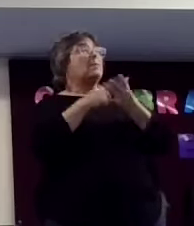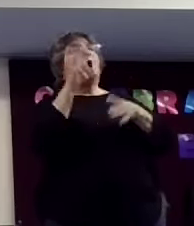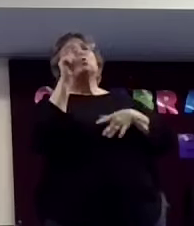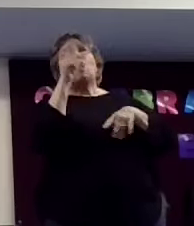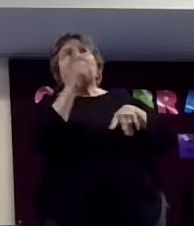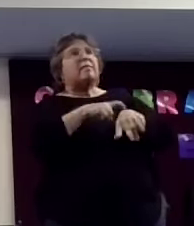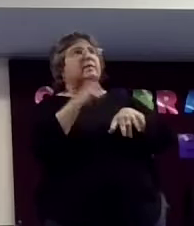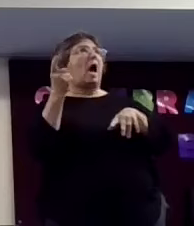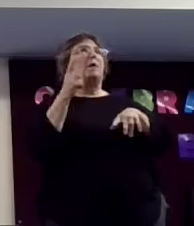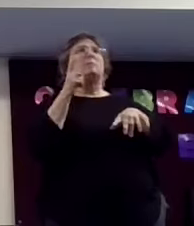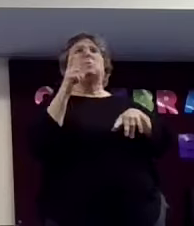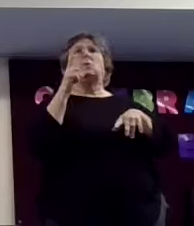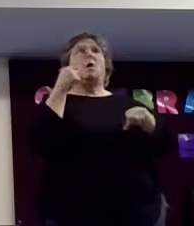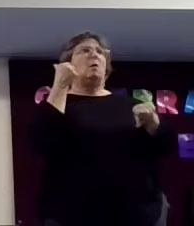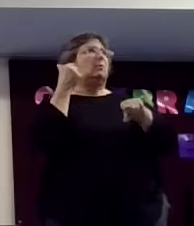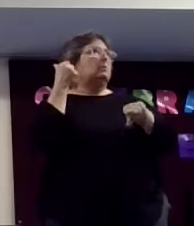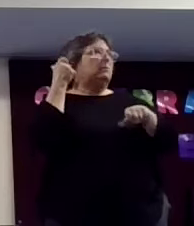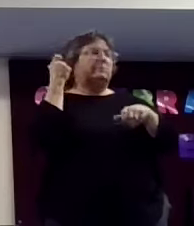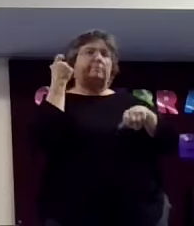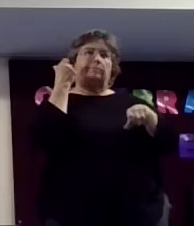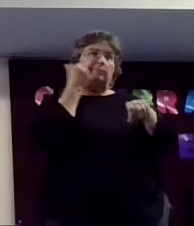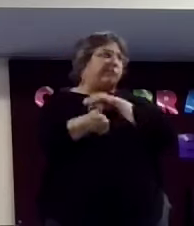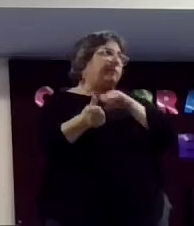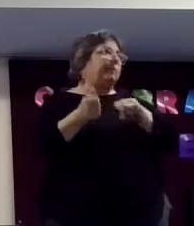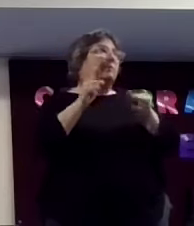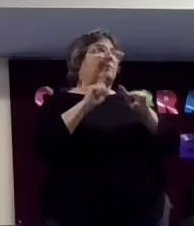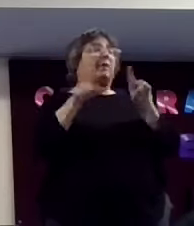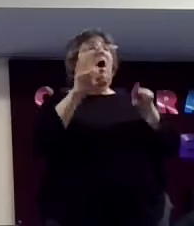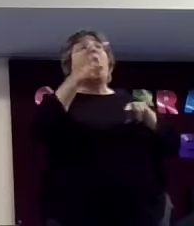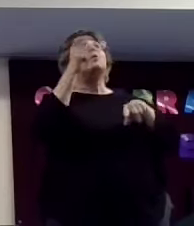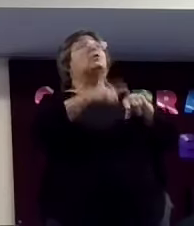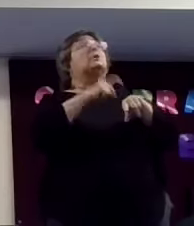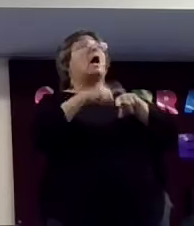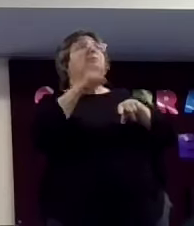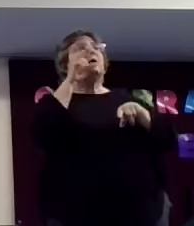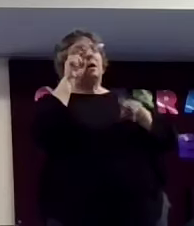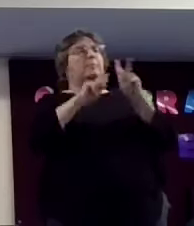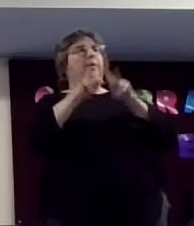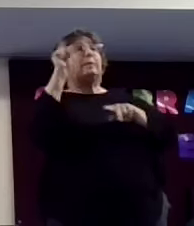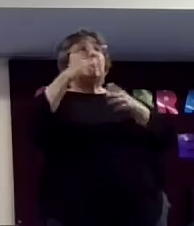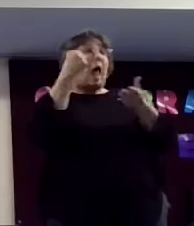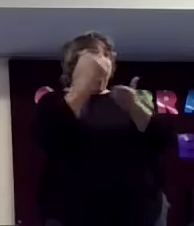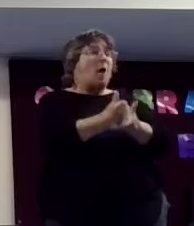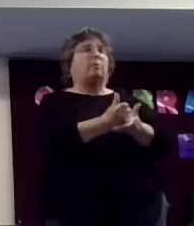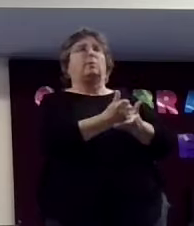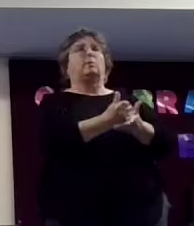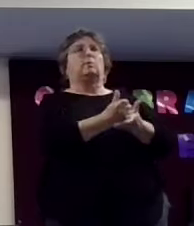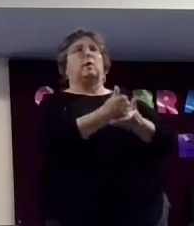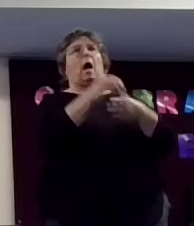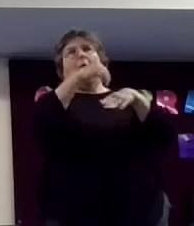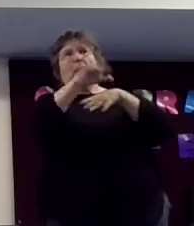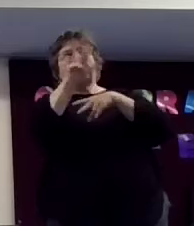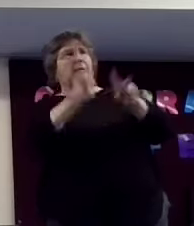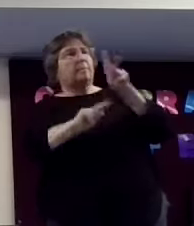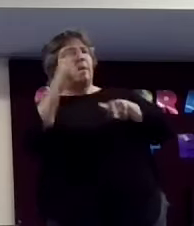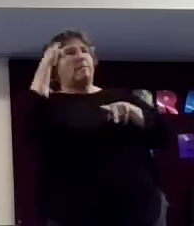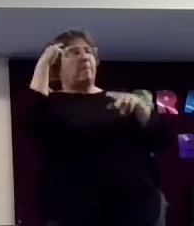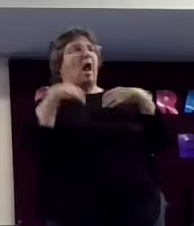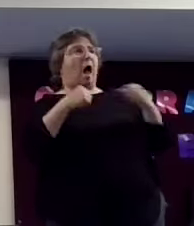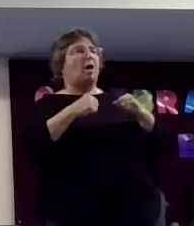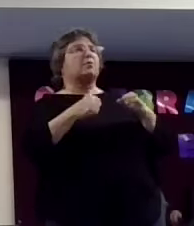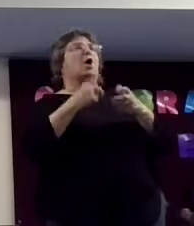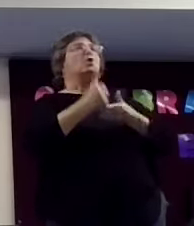20th conviction and they need that. But other times people need help. And I send people to the mental